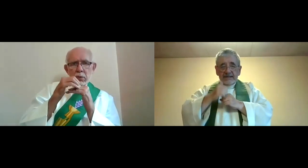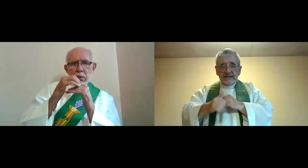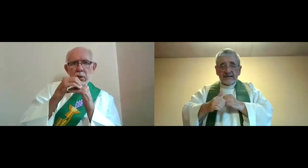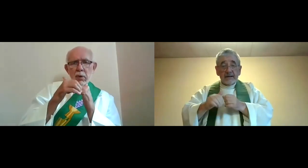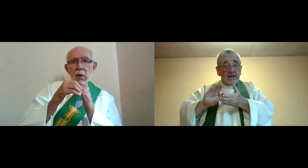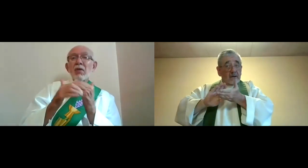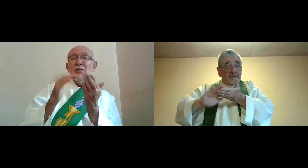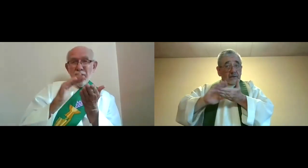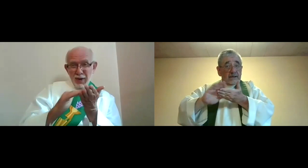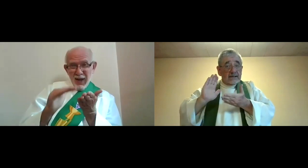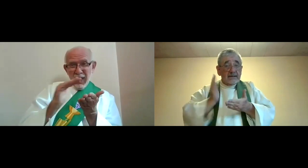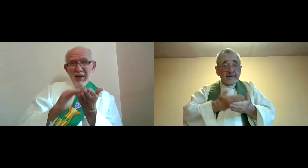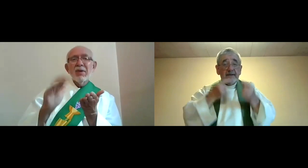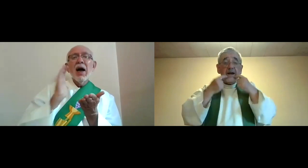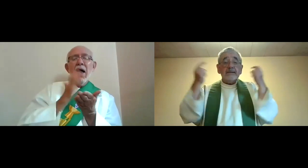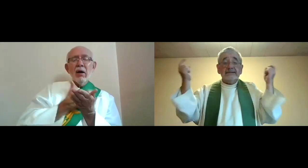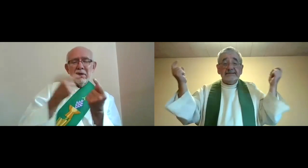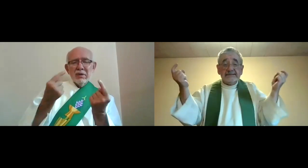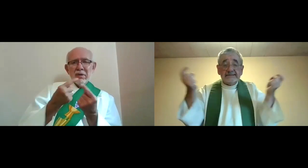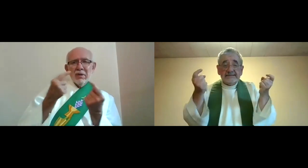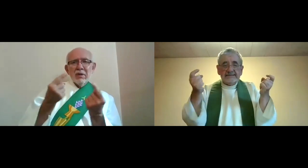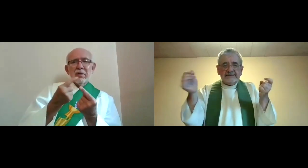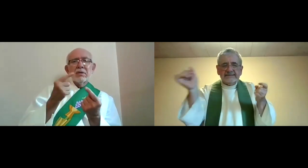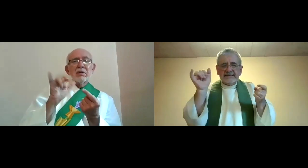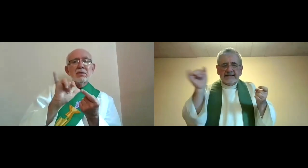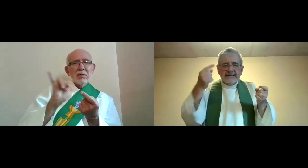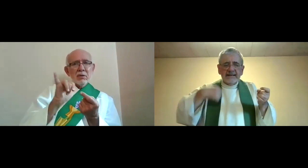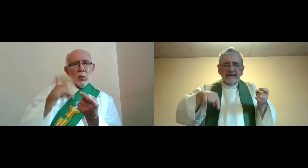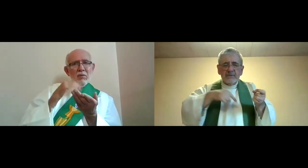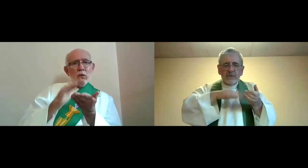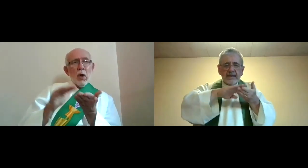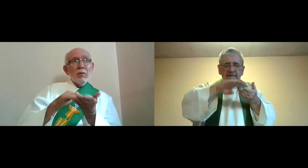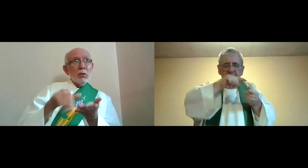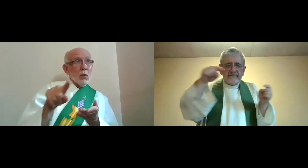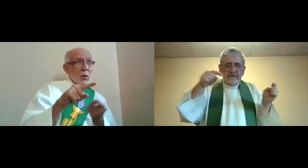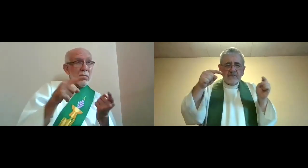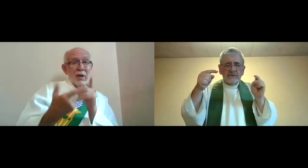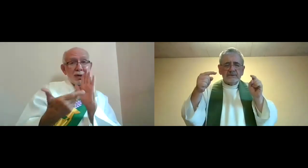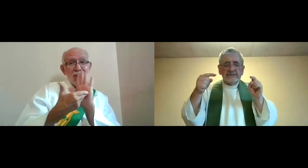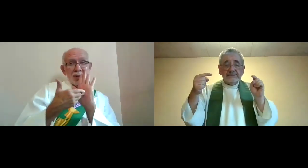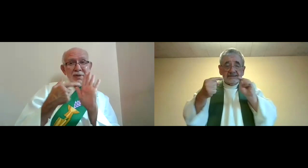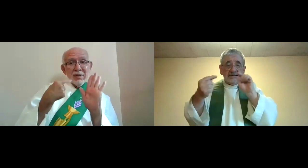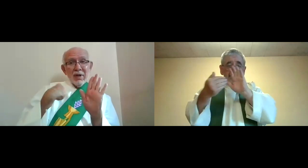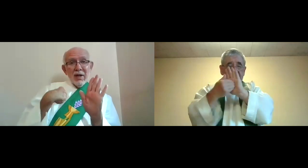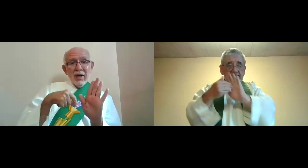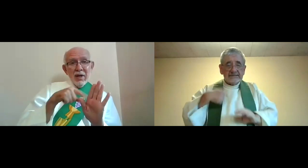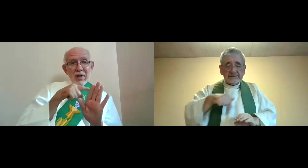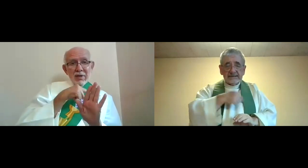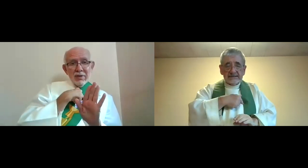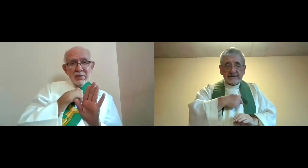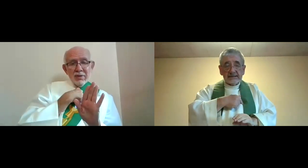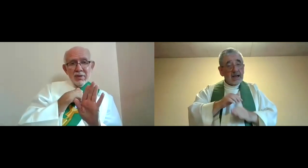bread, and forgive us our trespasses, as we forgive those who trespass against